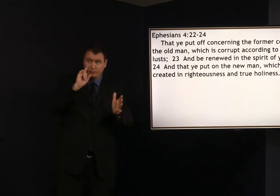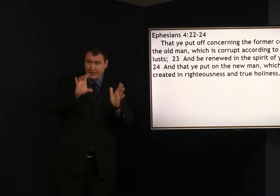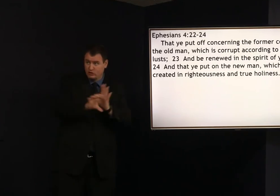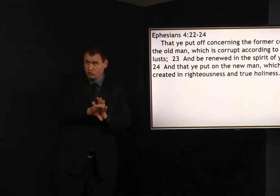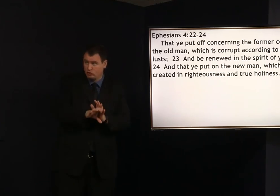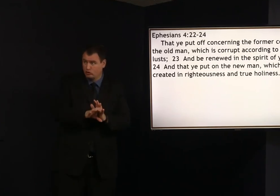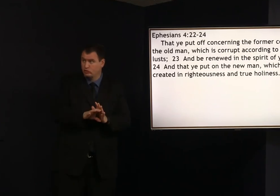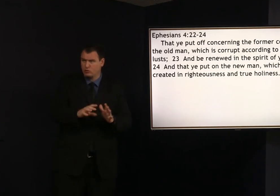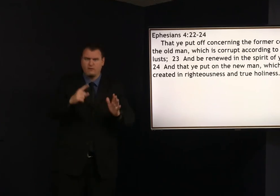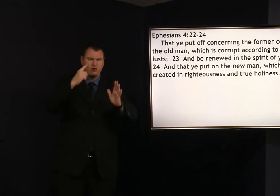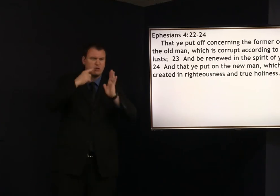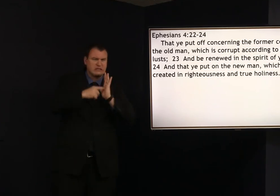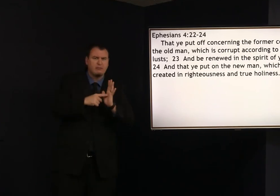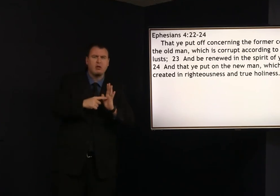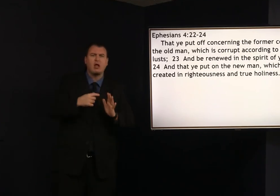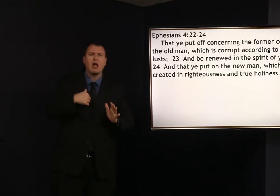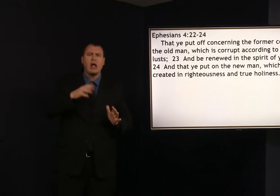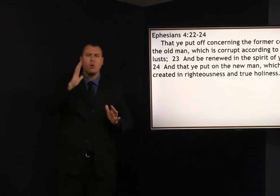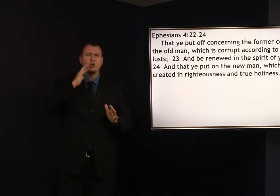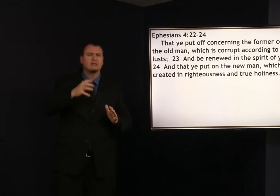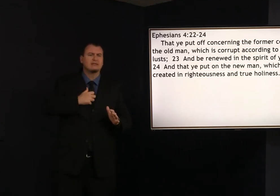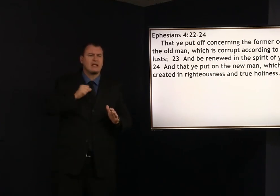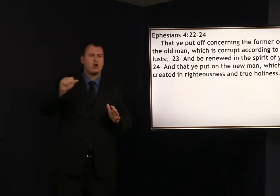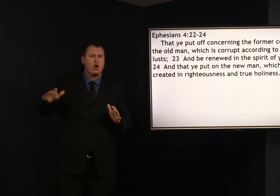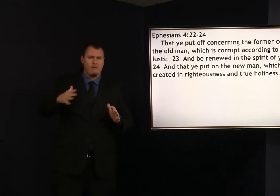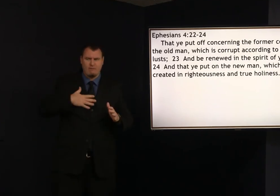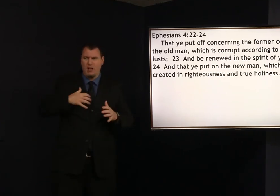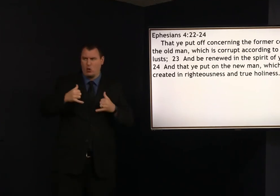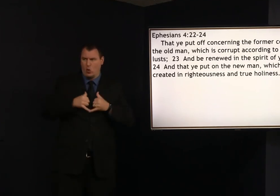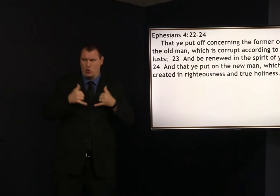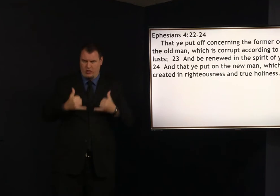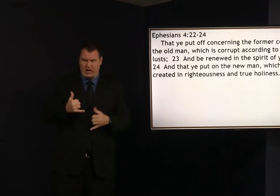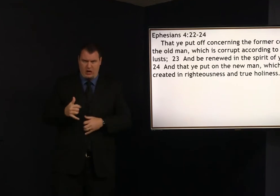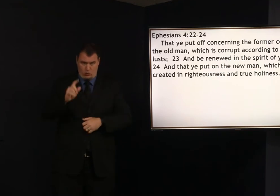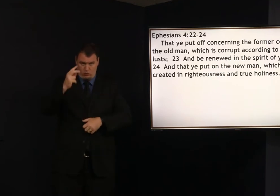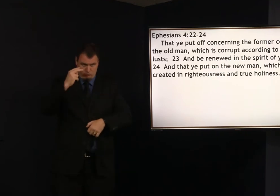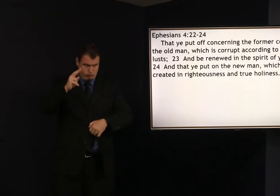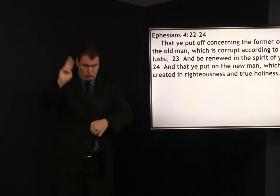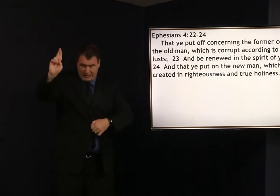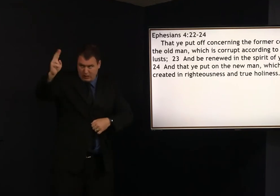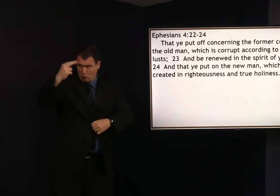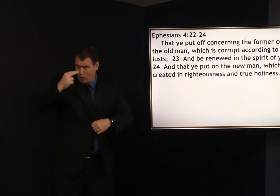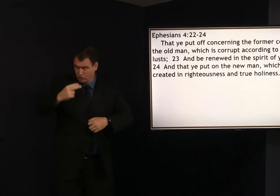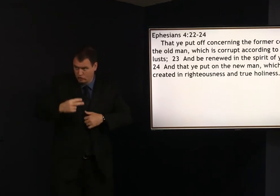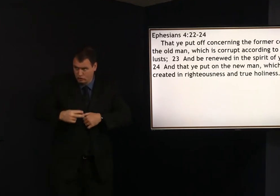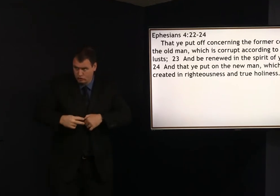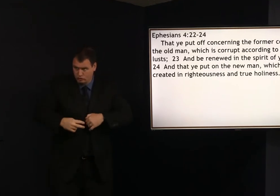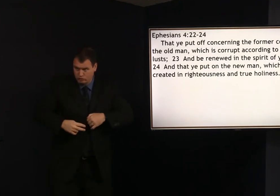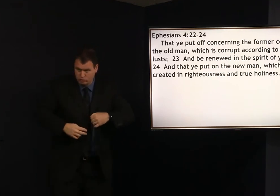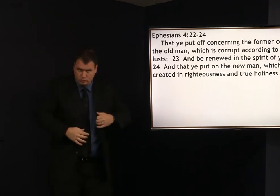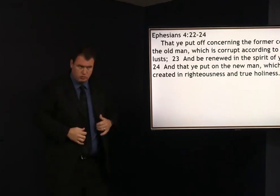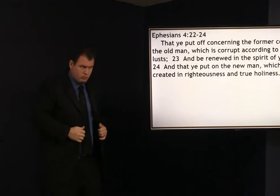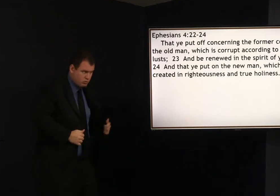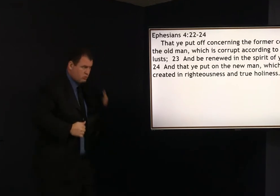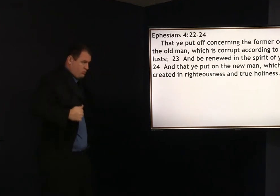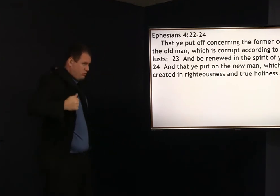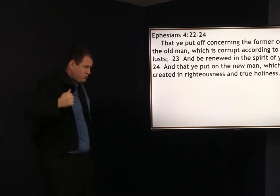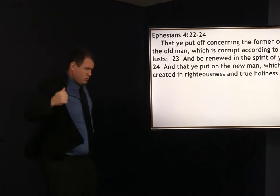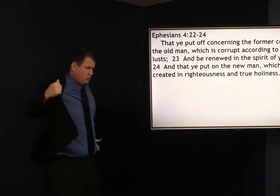It has, you know, the example is of clothing. You know, if I take off my jacket now, right?